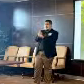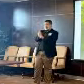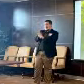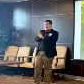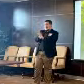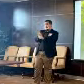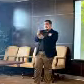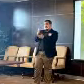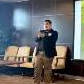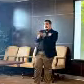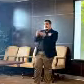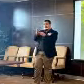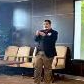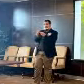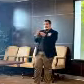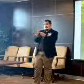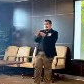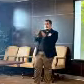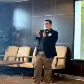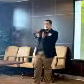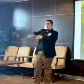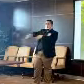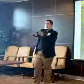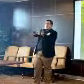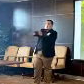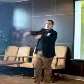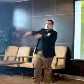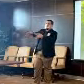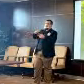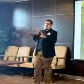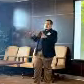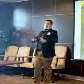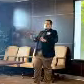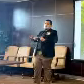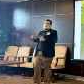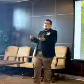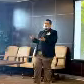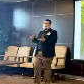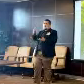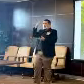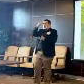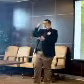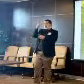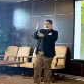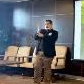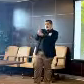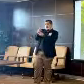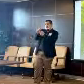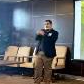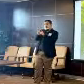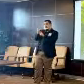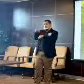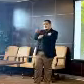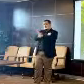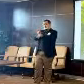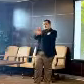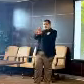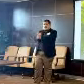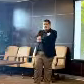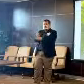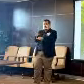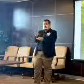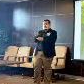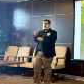and some are simply pushing them all aside out of their own selfishness. We know it is hard to change your normal routine.